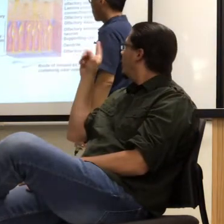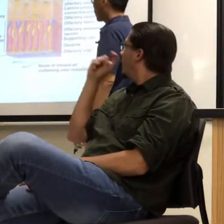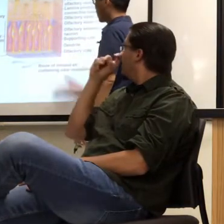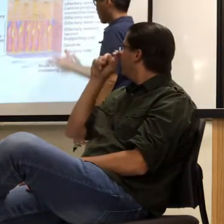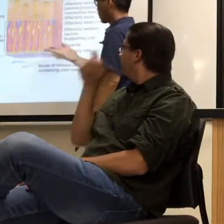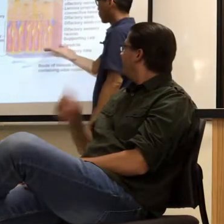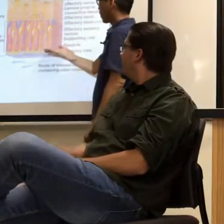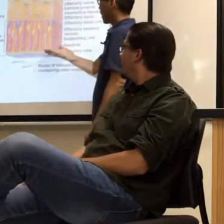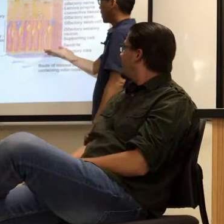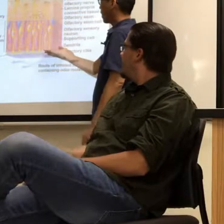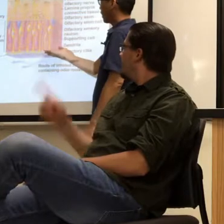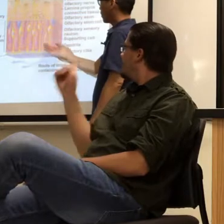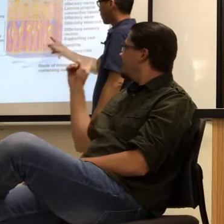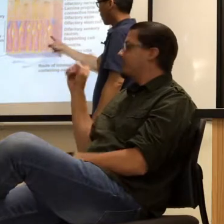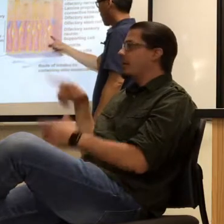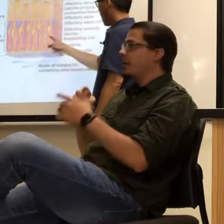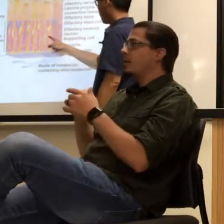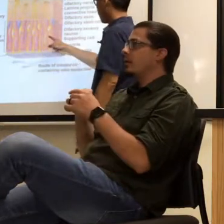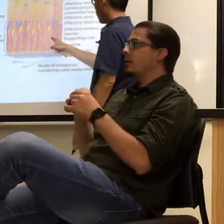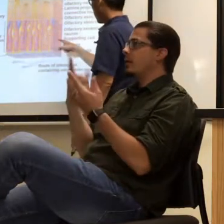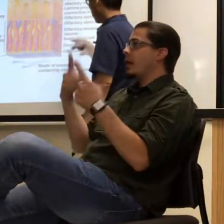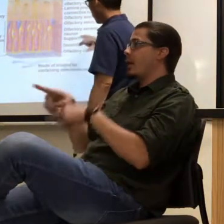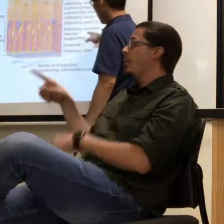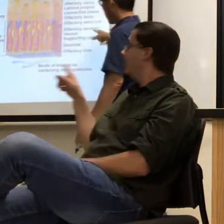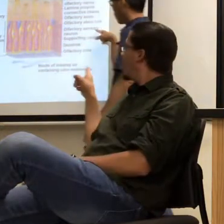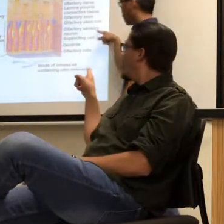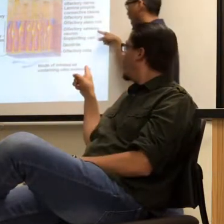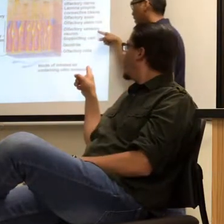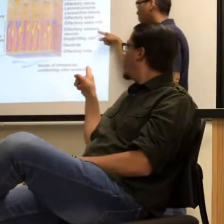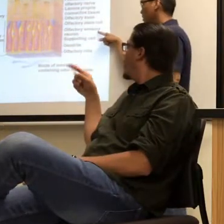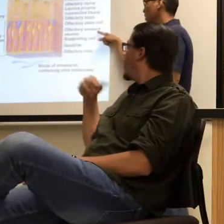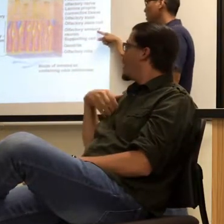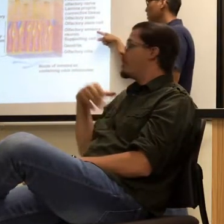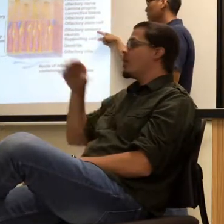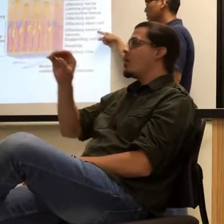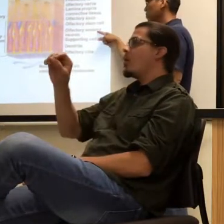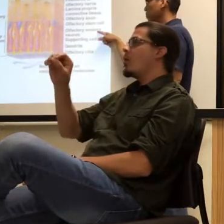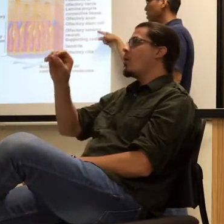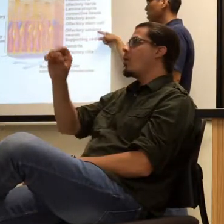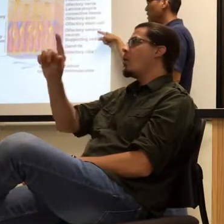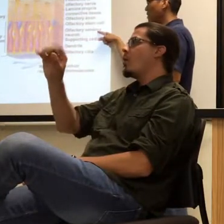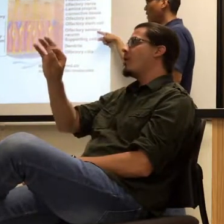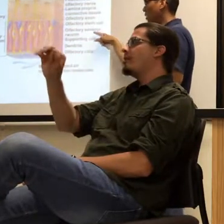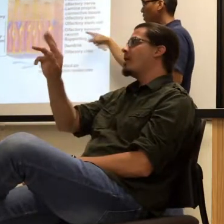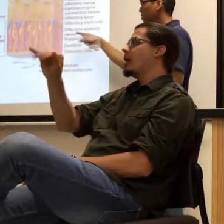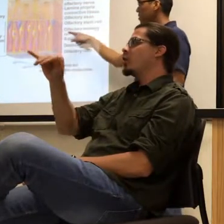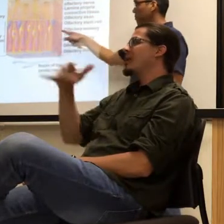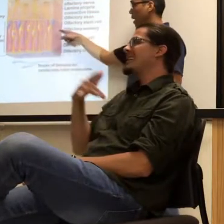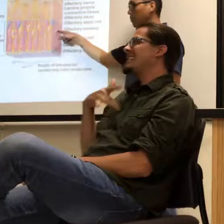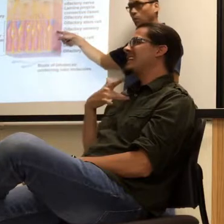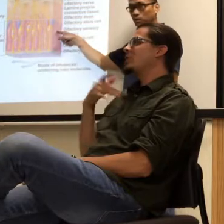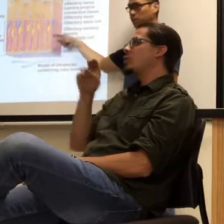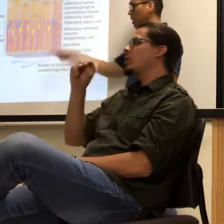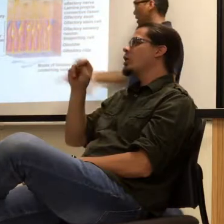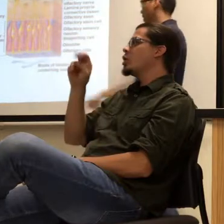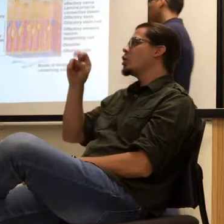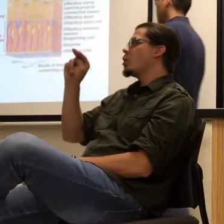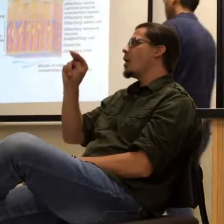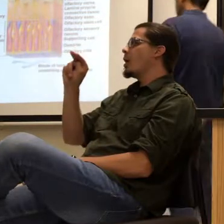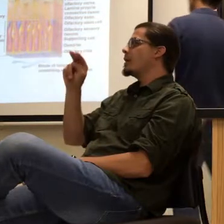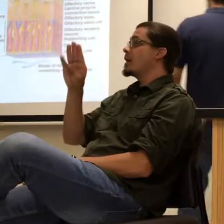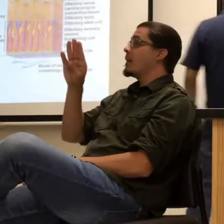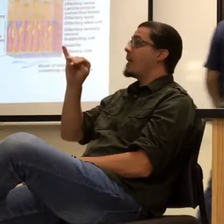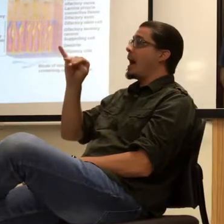basically, here's where they end up. You have an olfactory sensory neuron. And notice it's a bipolar